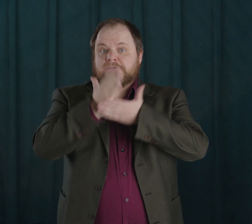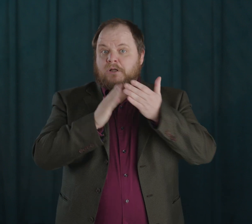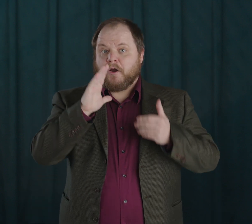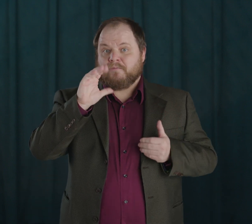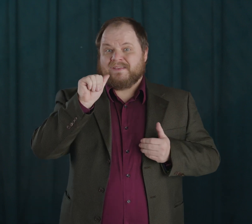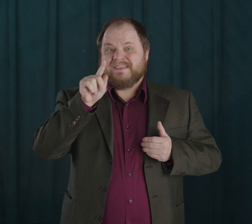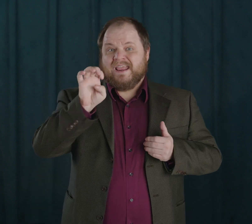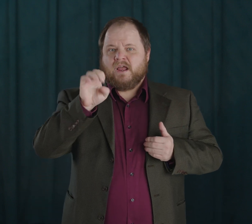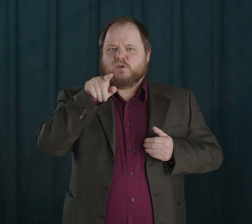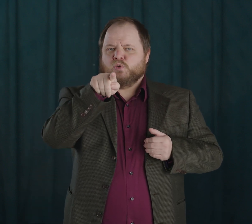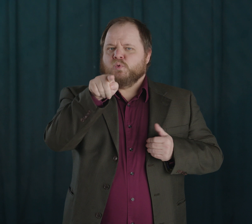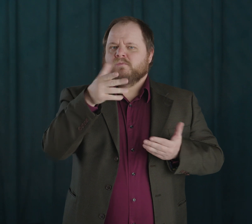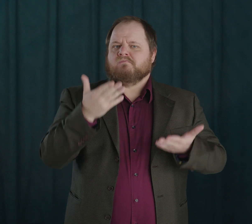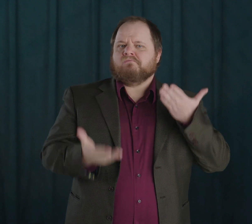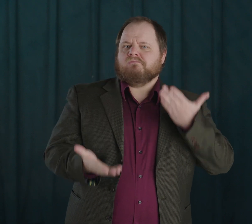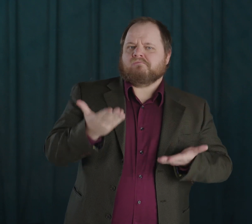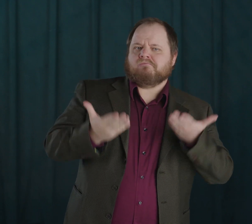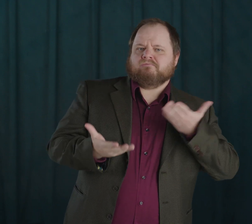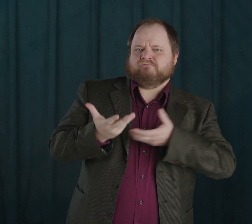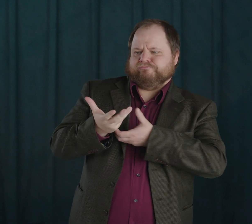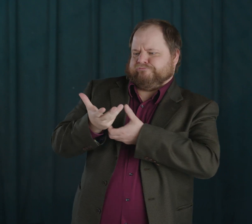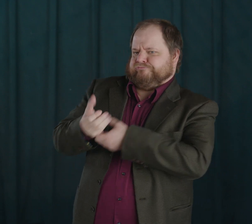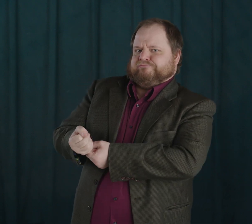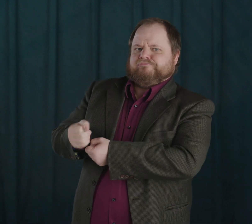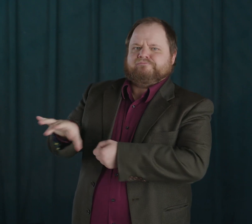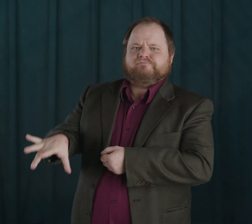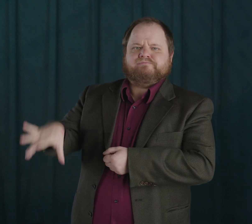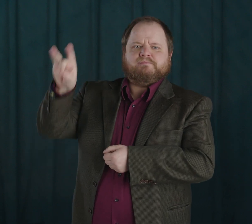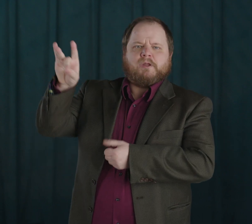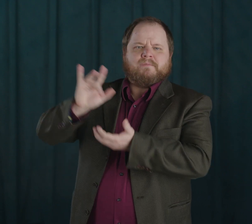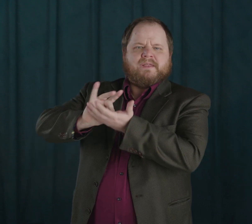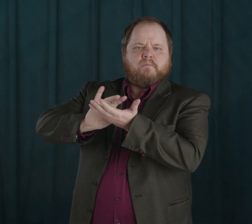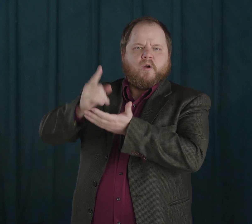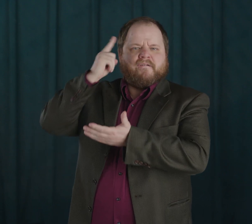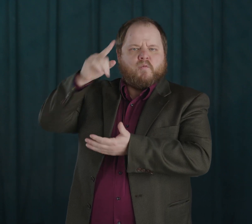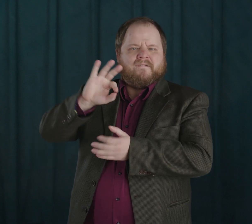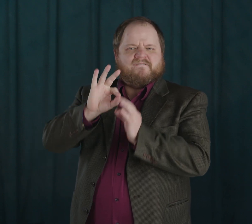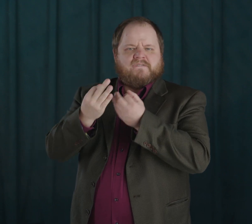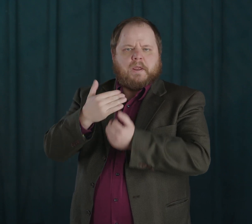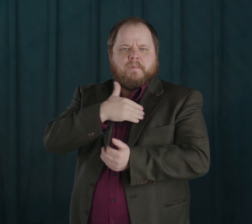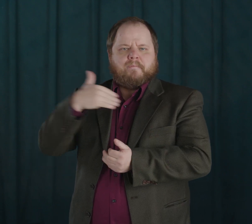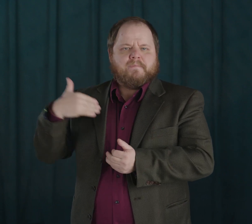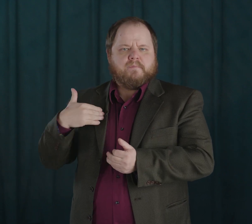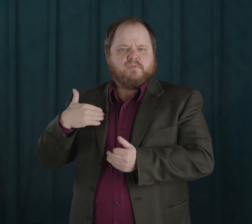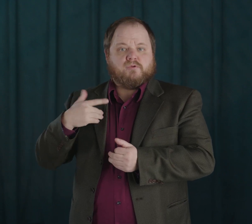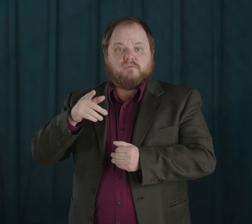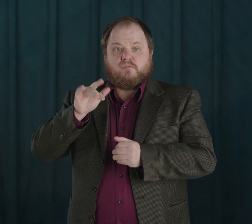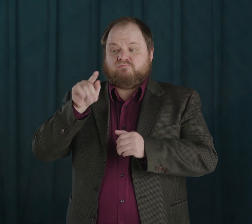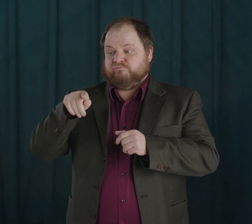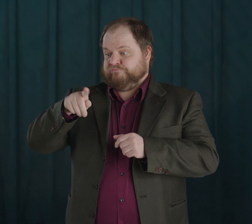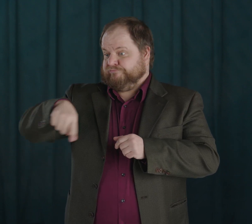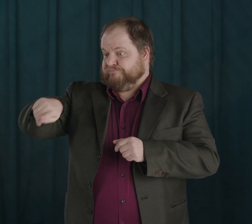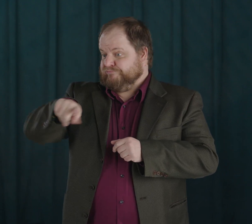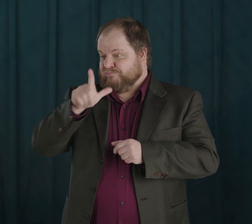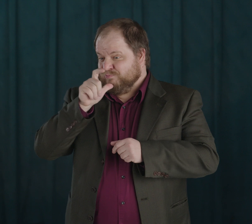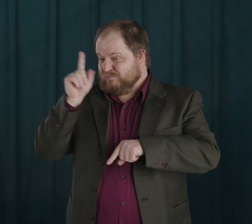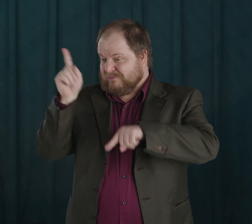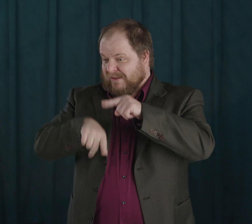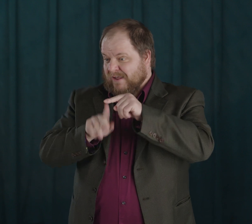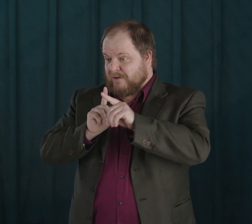In some cases, you or someone you may trust may be able to pick up antibiotics for family members as well as those who are